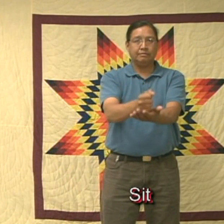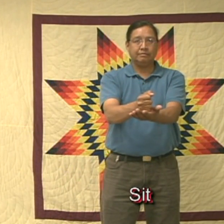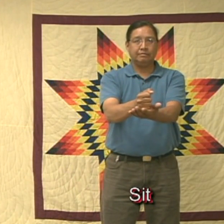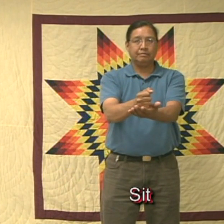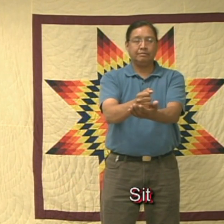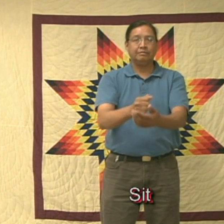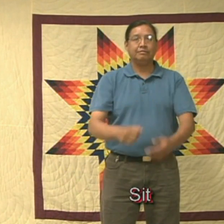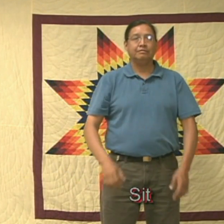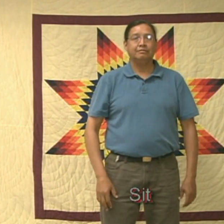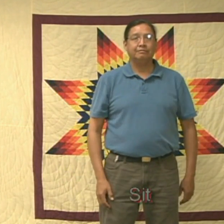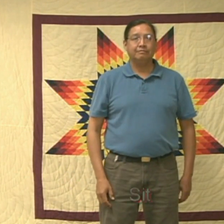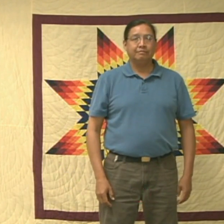Iyotaka.